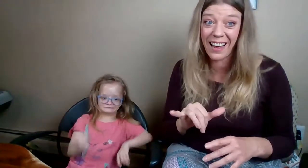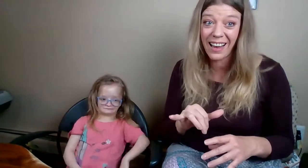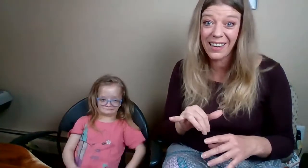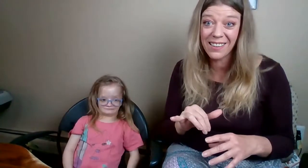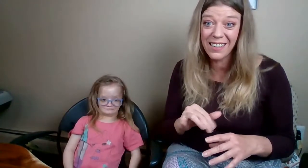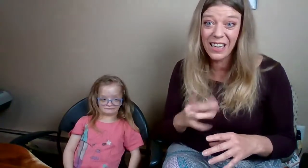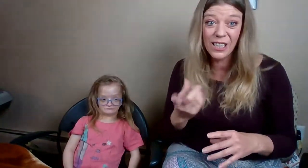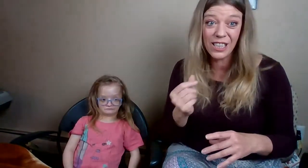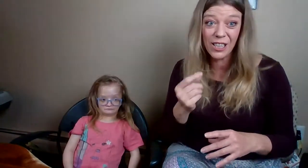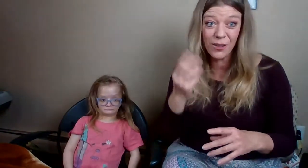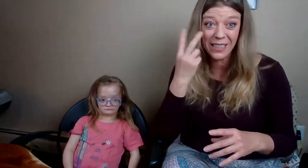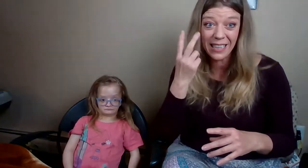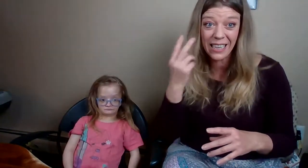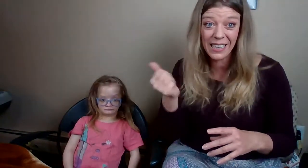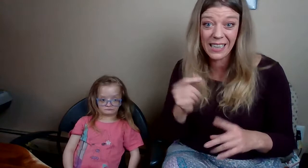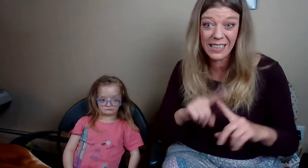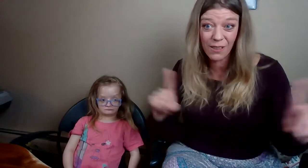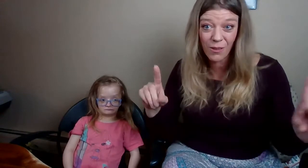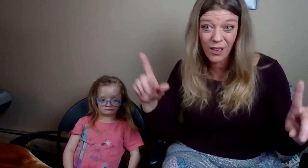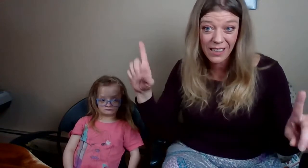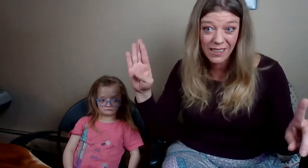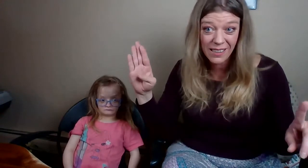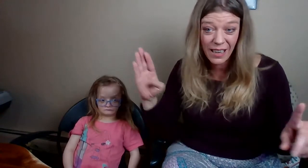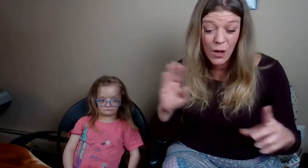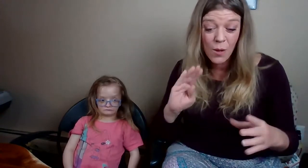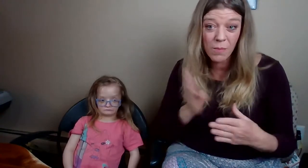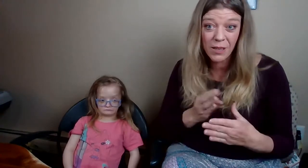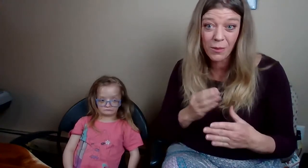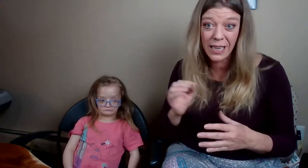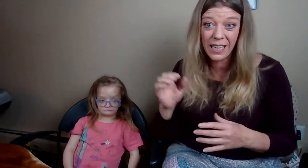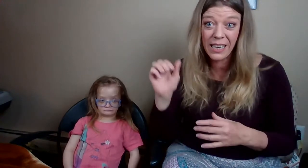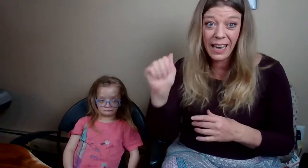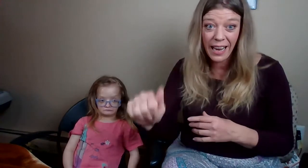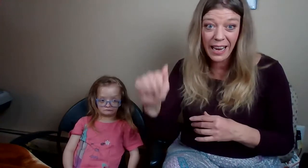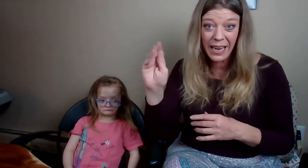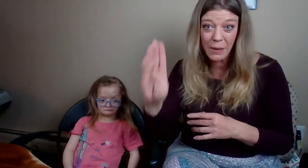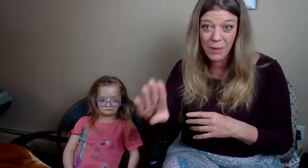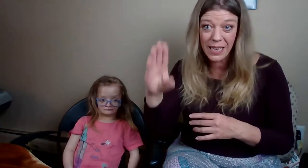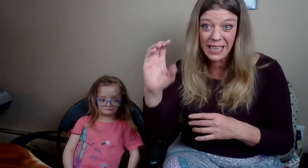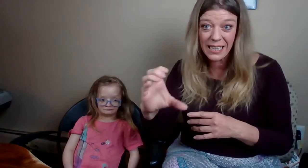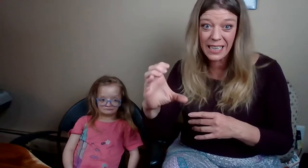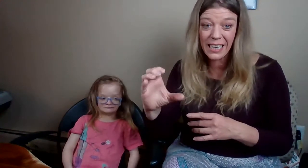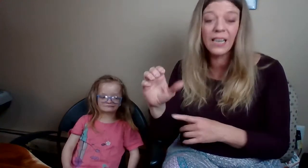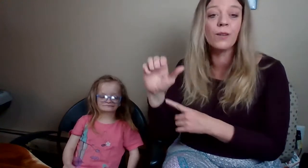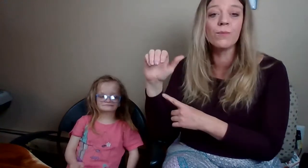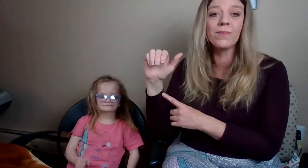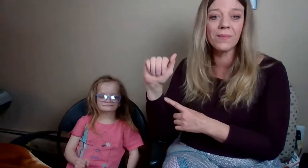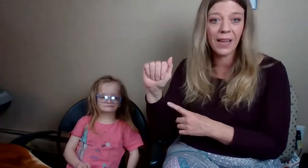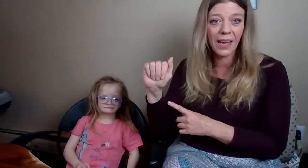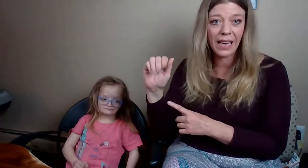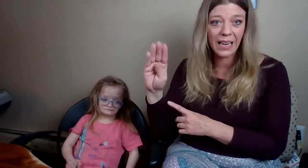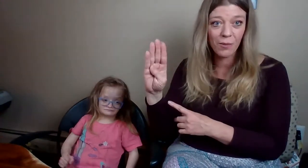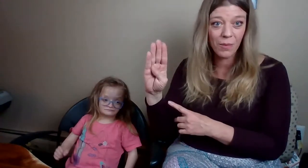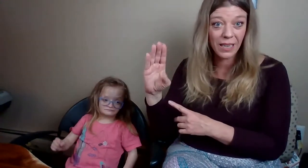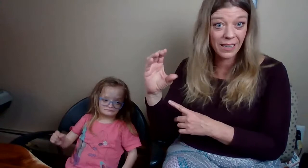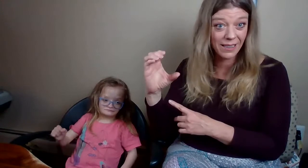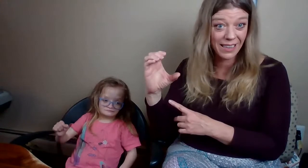that, do you see the difference between A, B, C, and A, B,